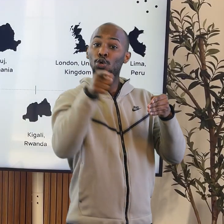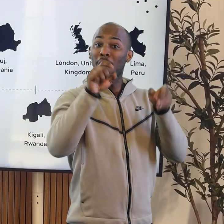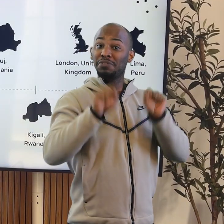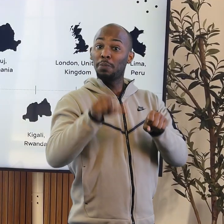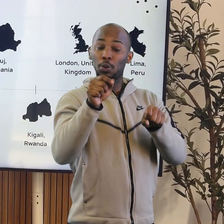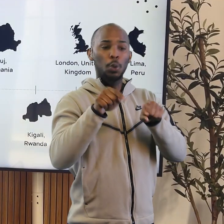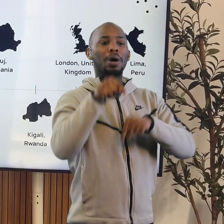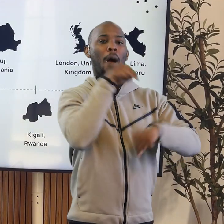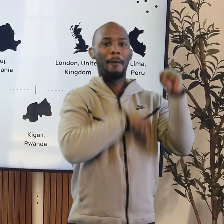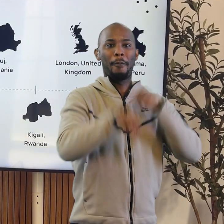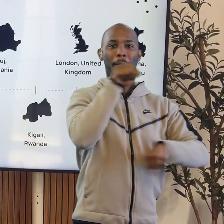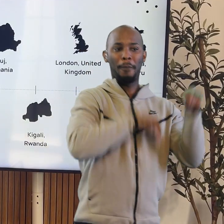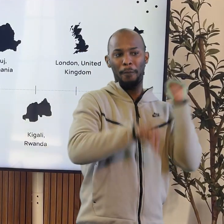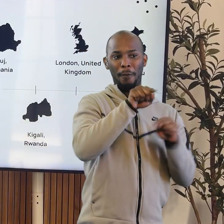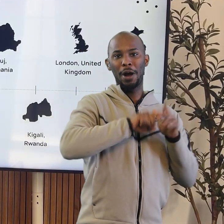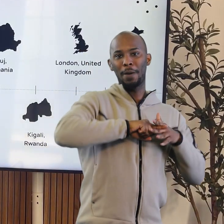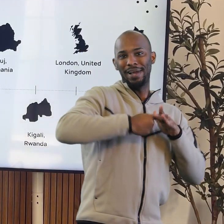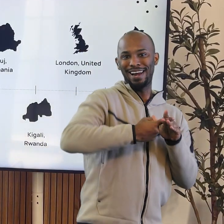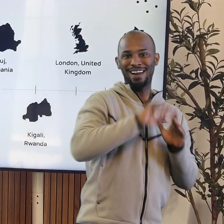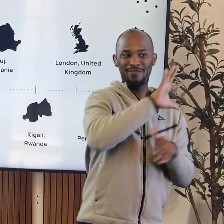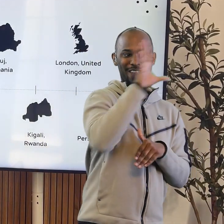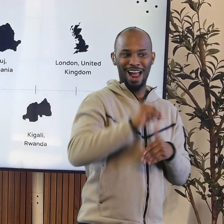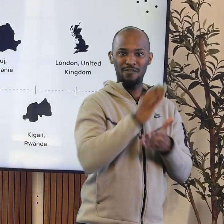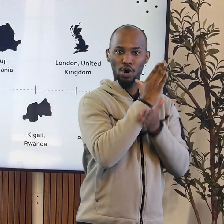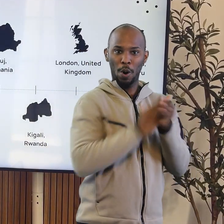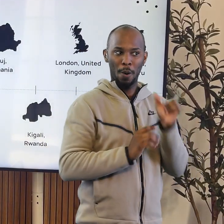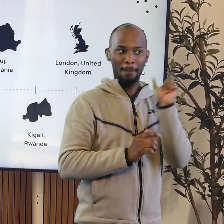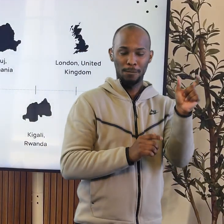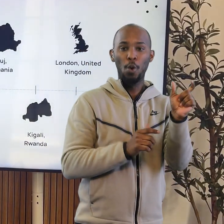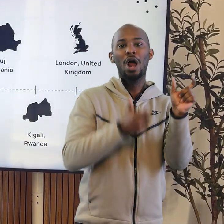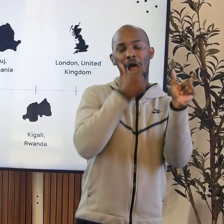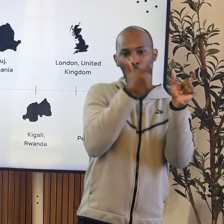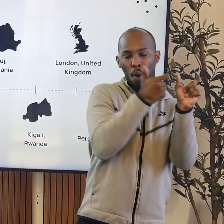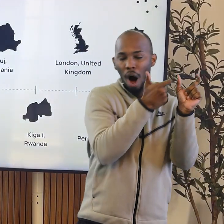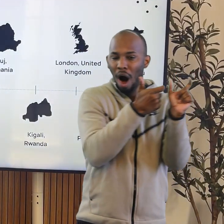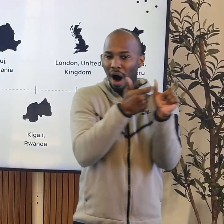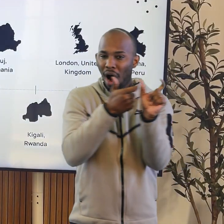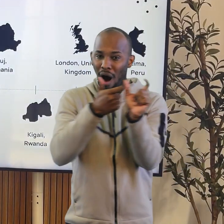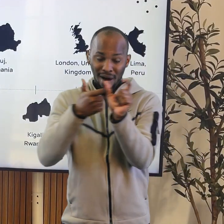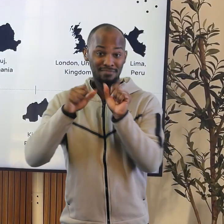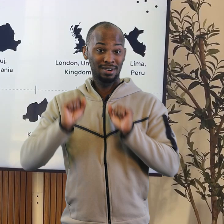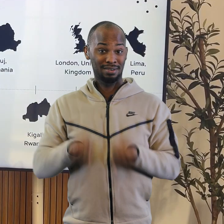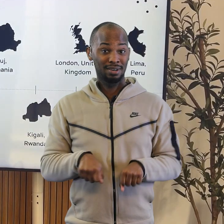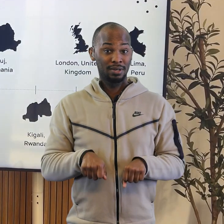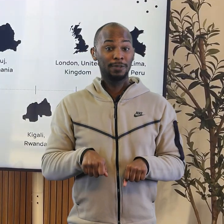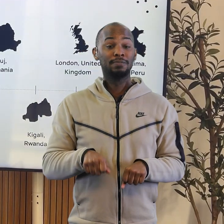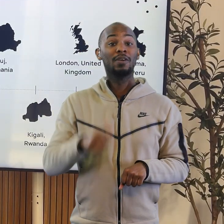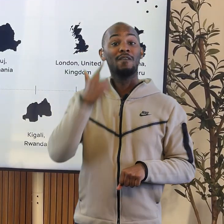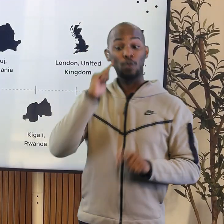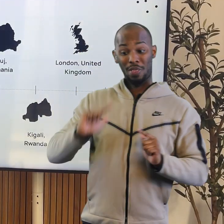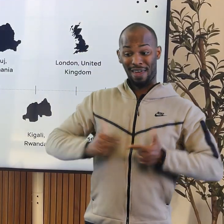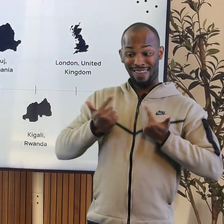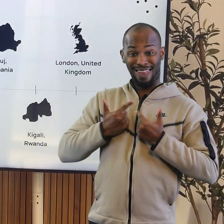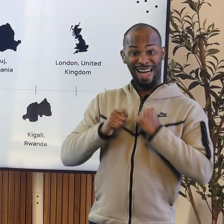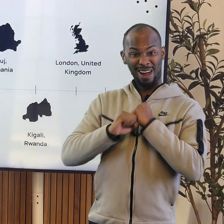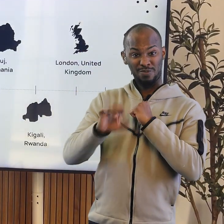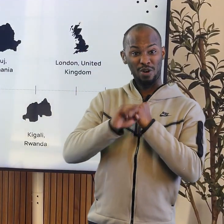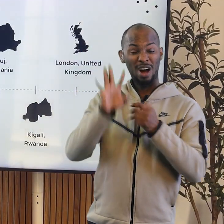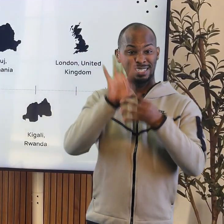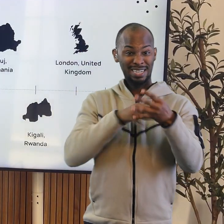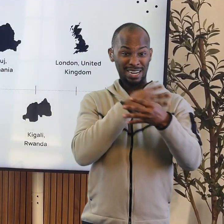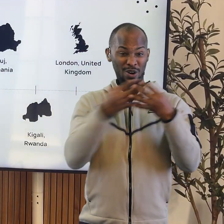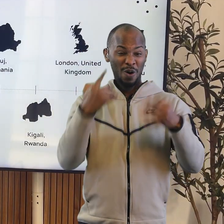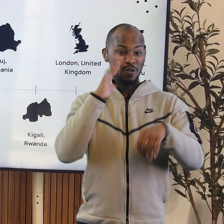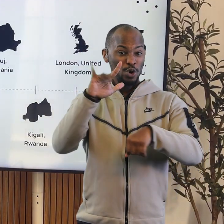have the capability to rewind to the beginning of the Africa portion and watch through that content. For the live broadcast